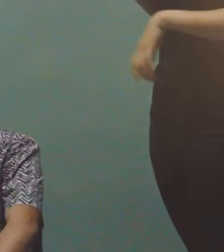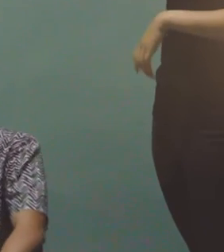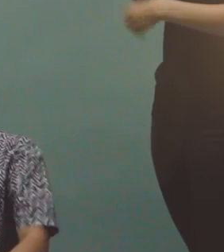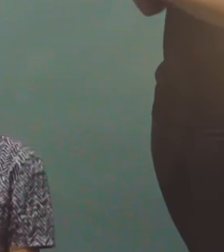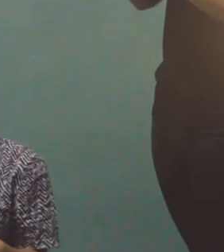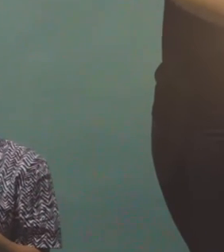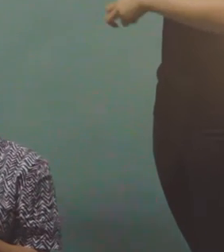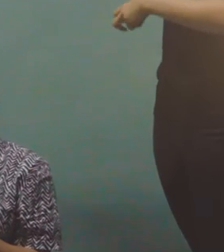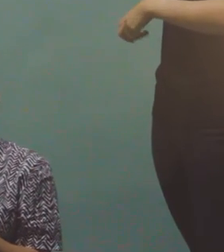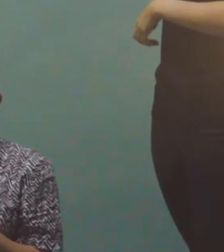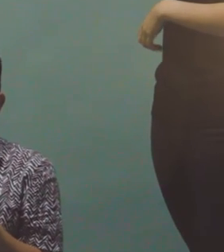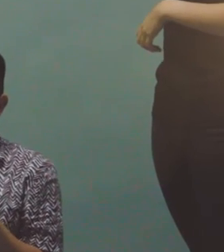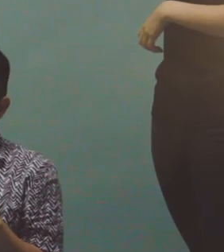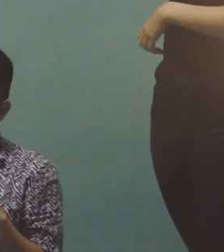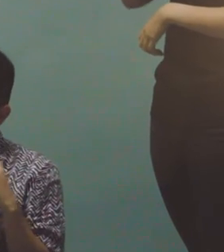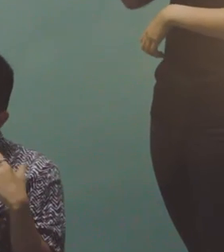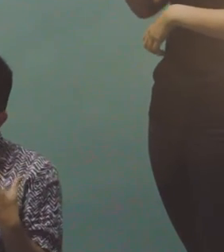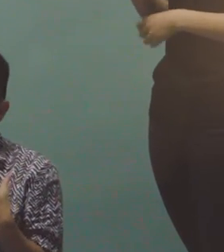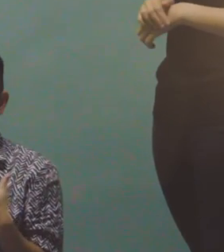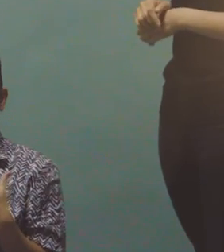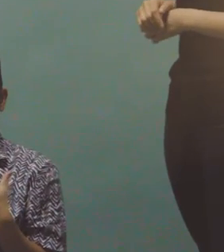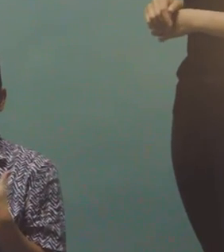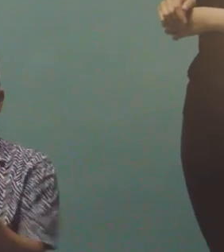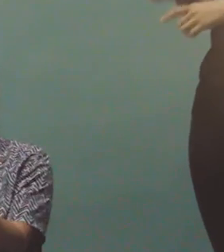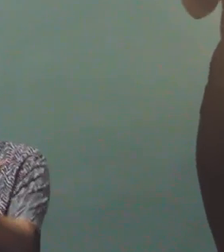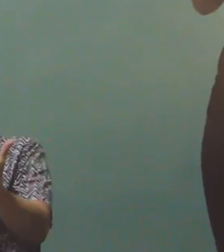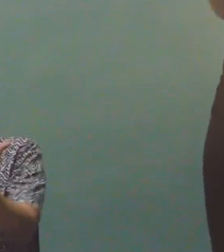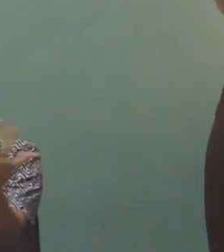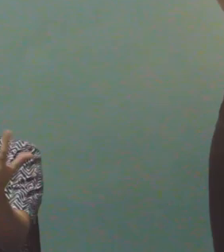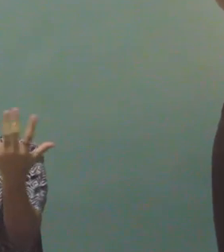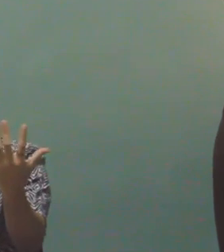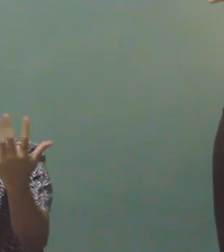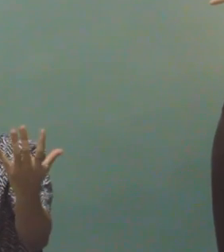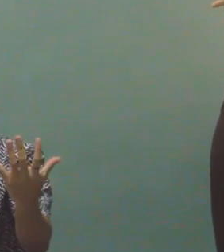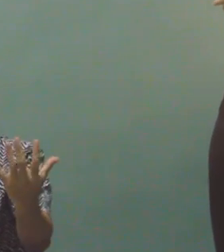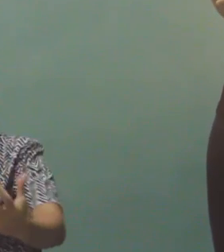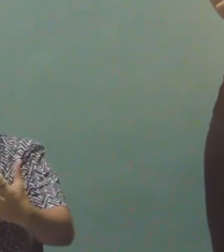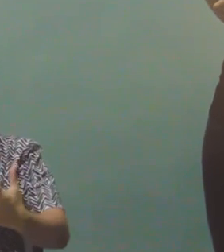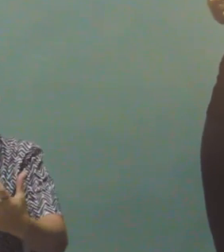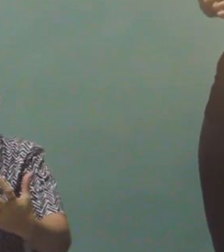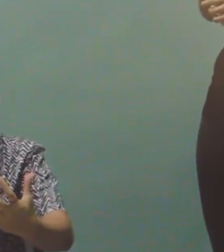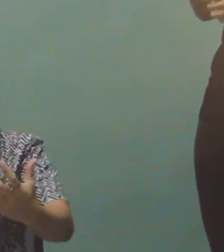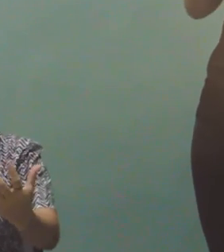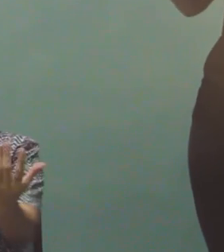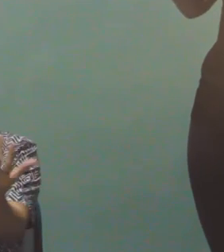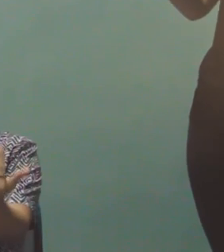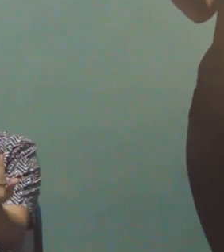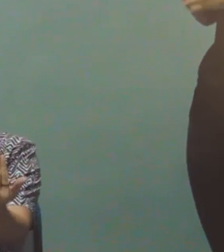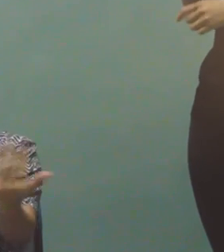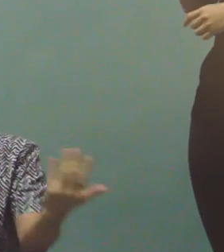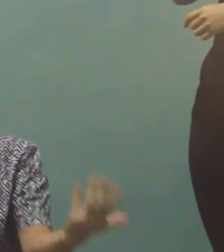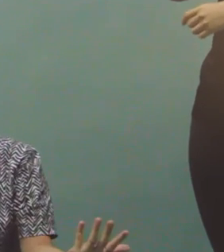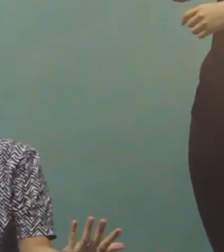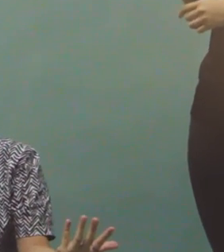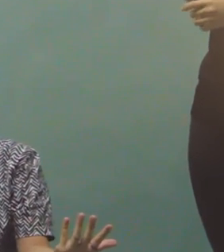not the point. The thing is, if you have been to Sungai Buloh, you'll know that the only thing protecting you and the crocodile is a very